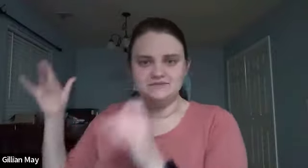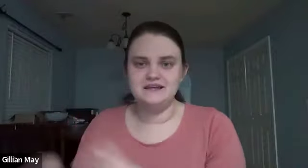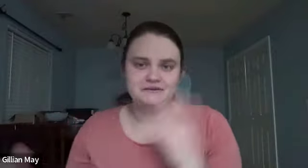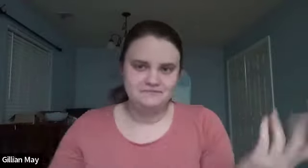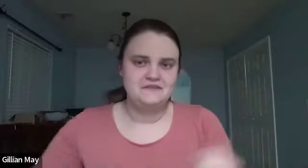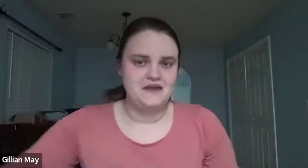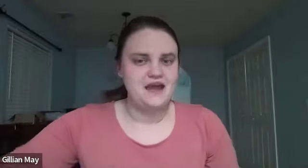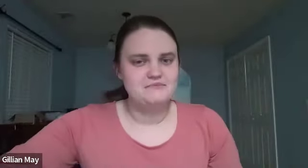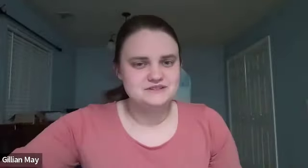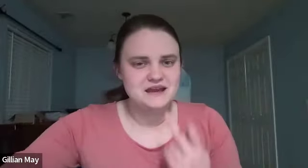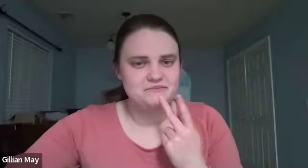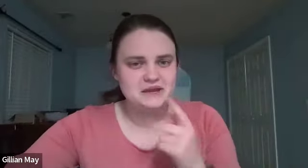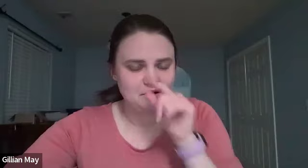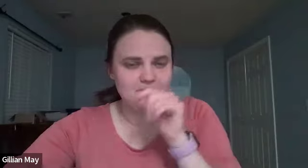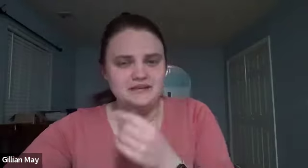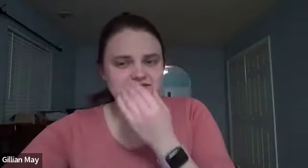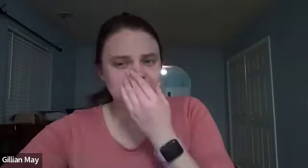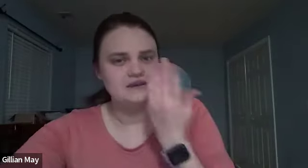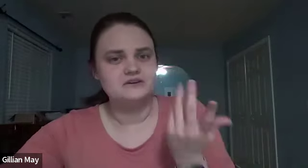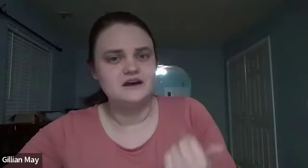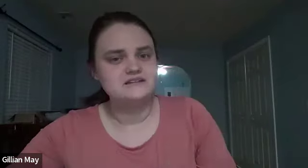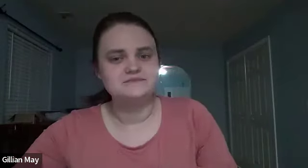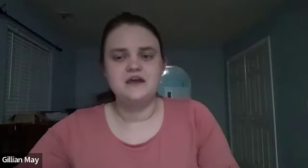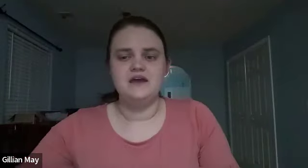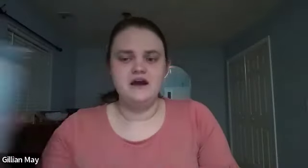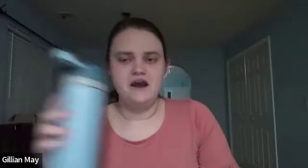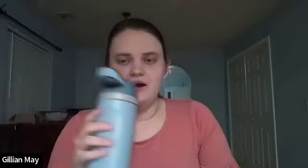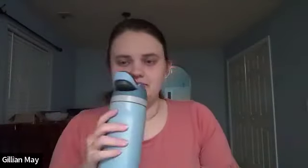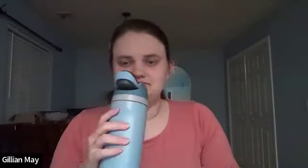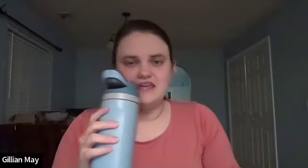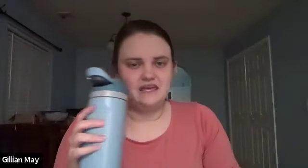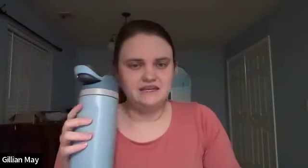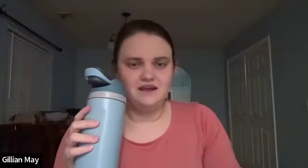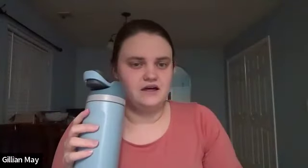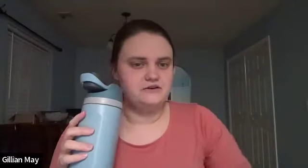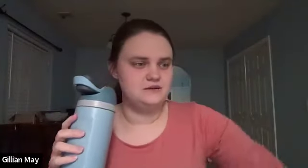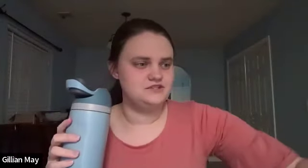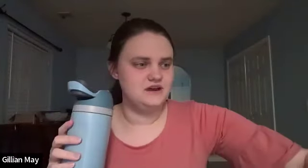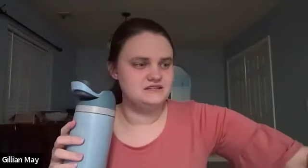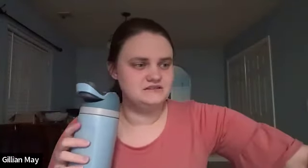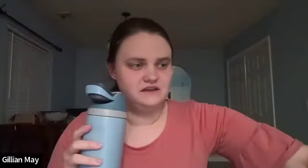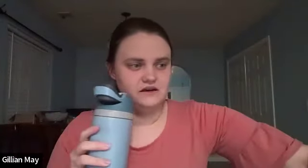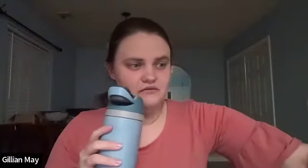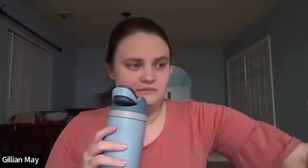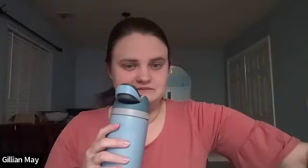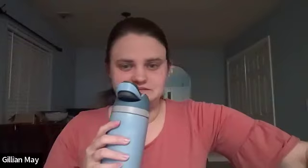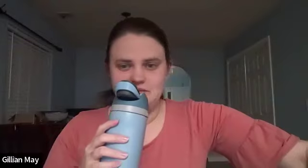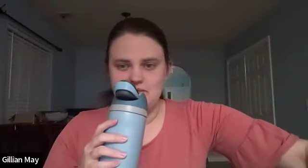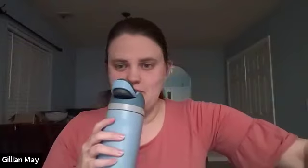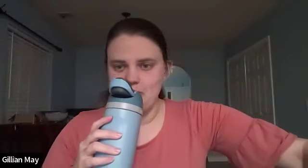like that. Most of the time, pink bird means flamingo to us. Any other animals you guys can think of?